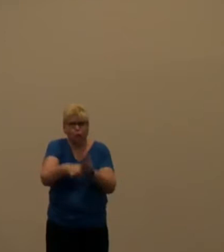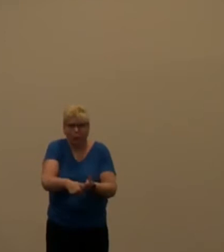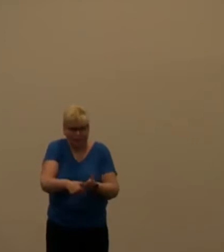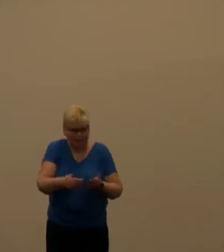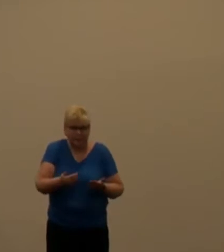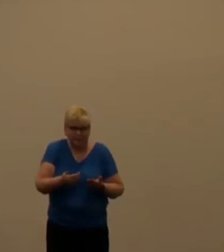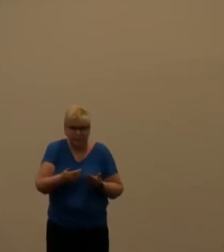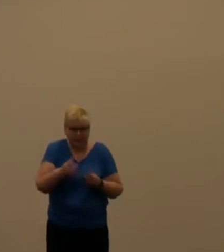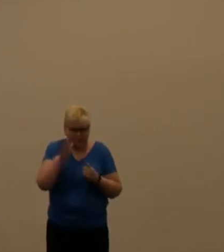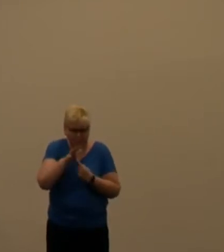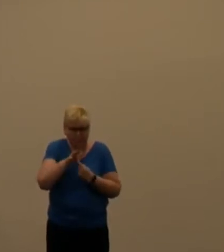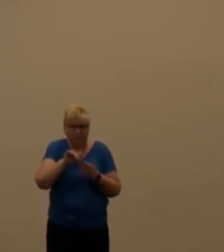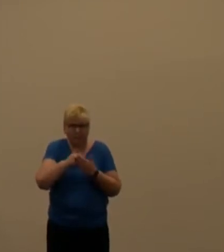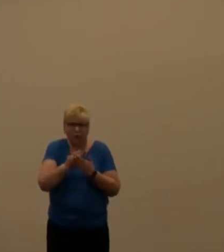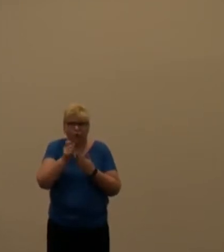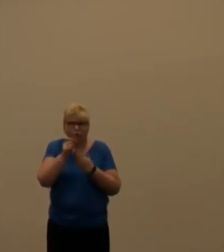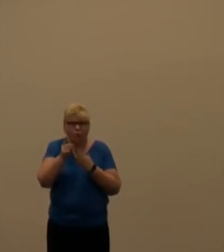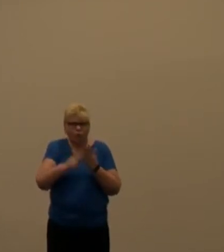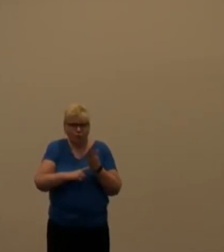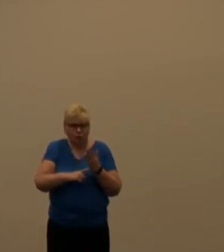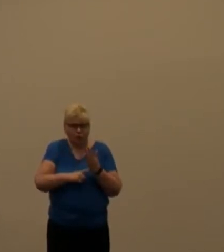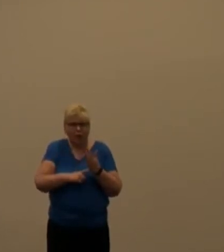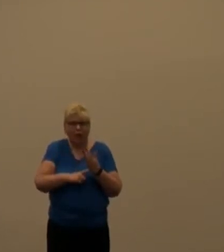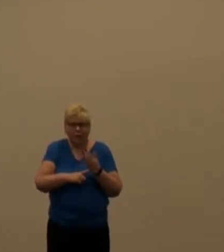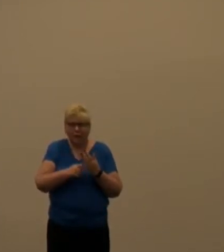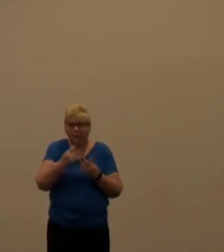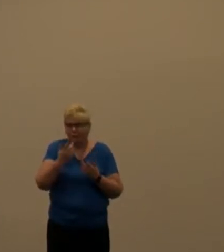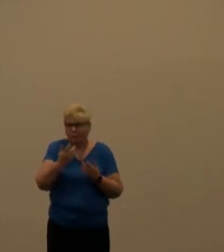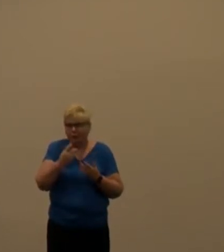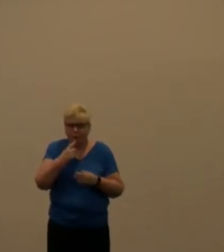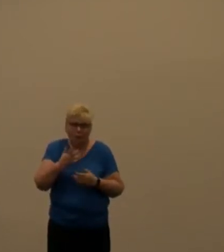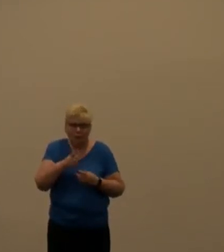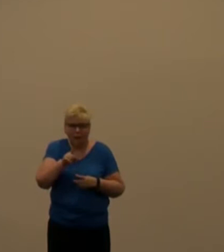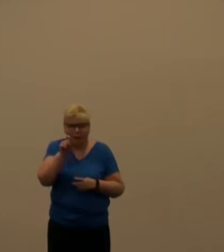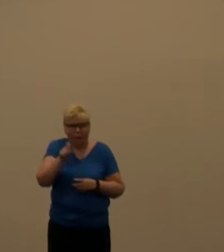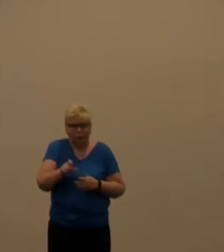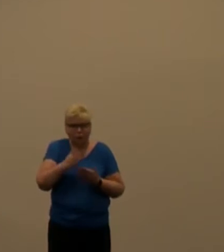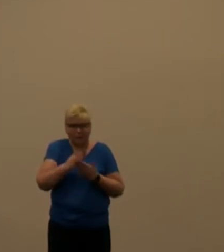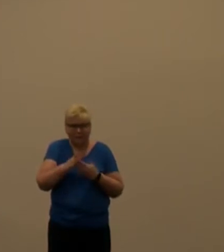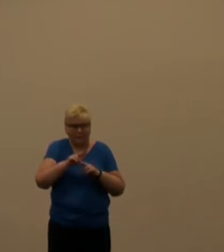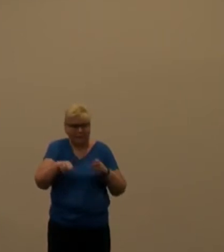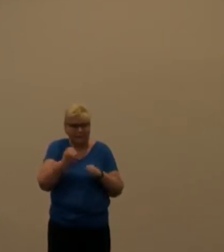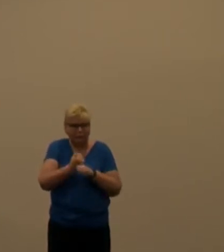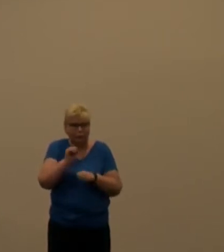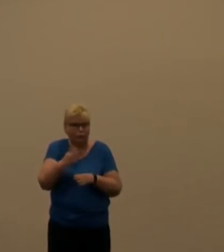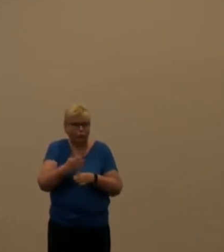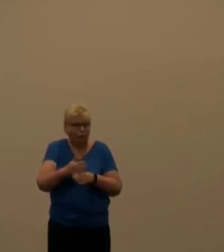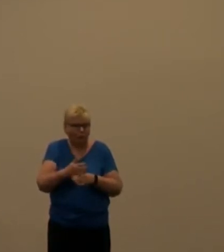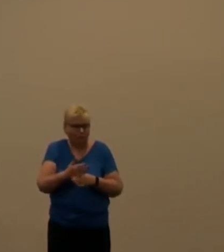critical point of the project, moving out, and then it comes out that, oh, that person actually didn't do his job the past 6